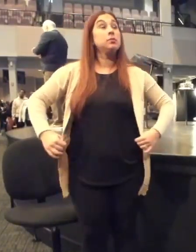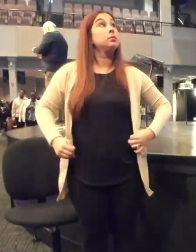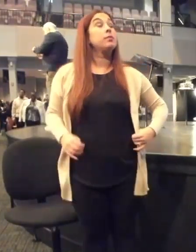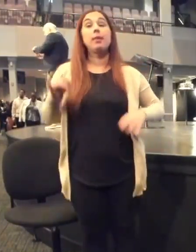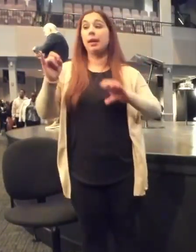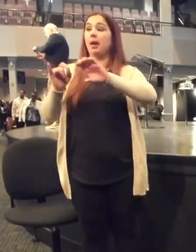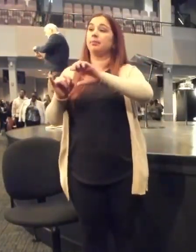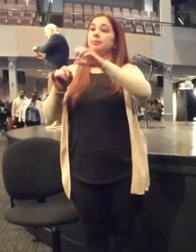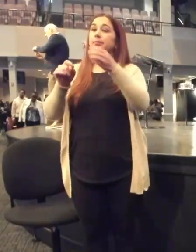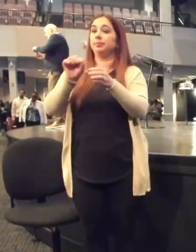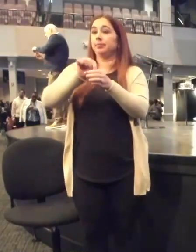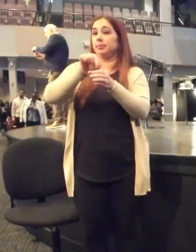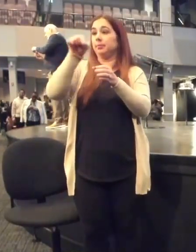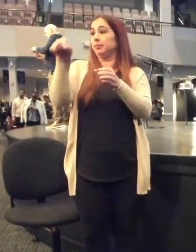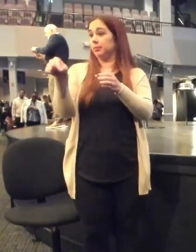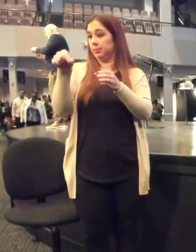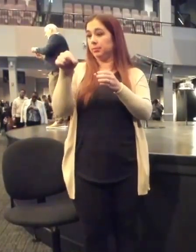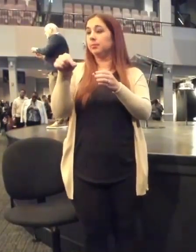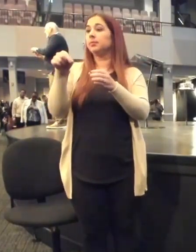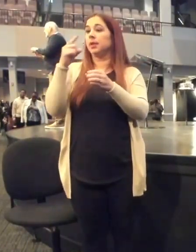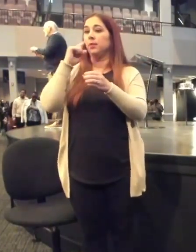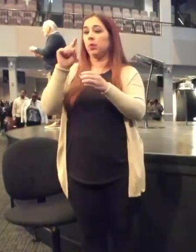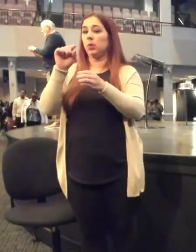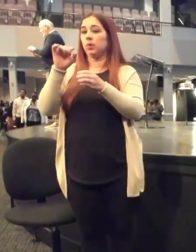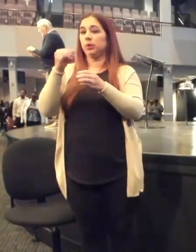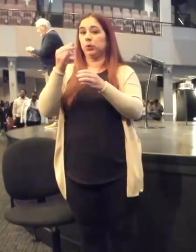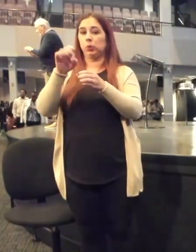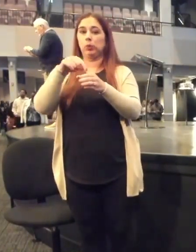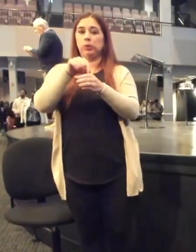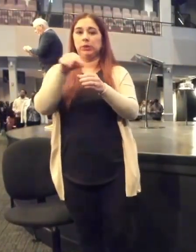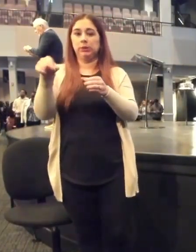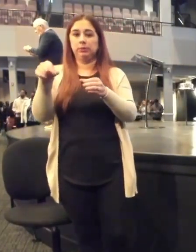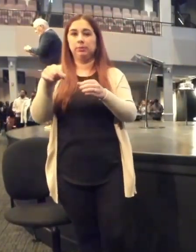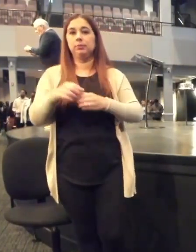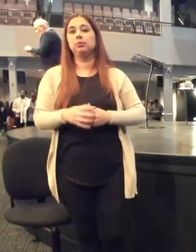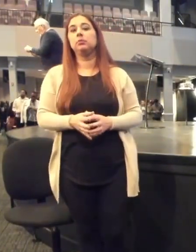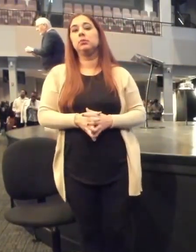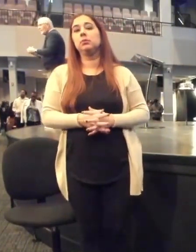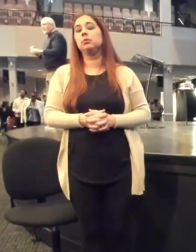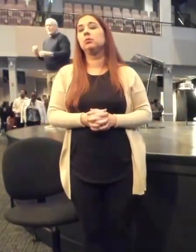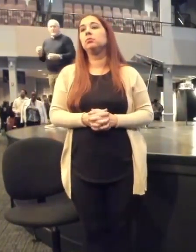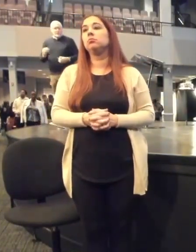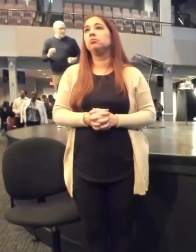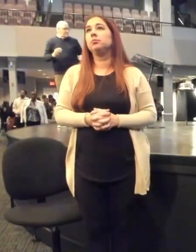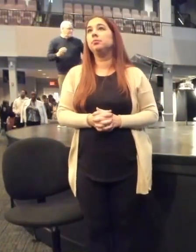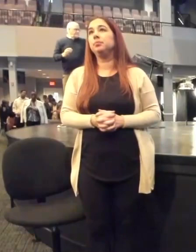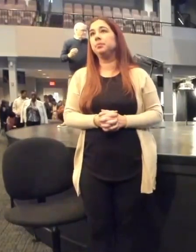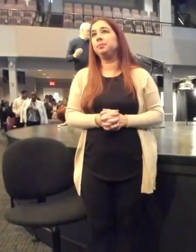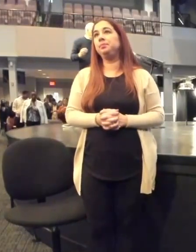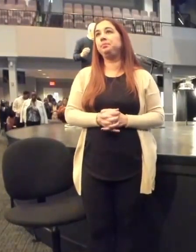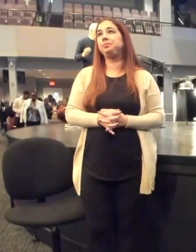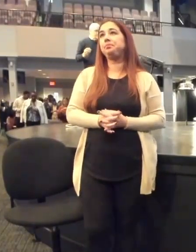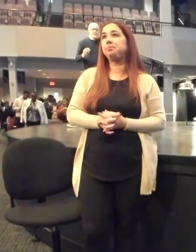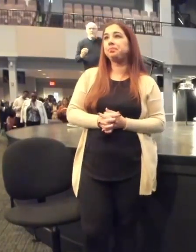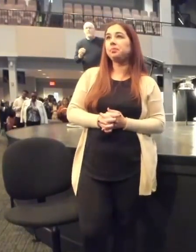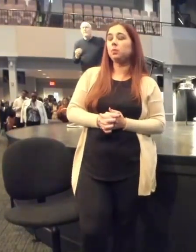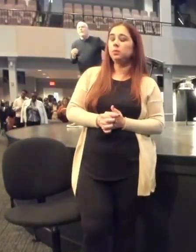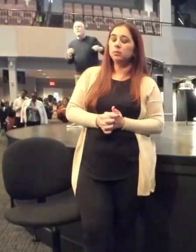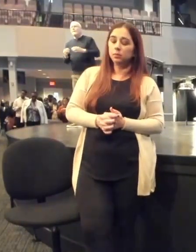Now, if you'll just peel back the little tab on the top there, it'll reveal the cup for you.